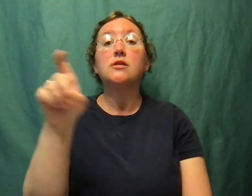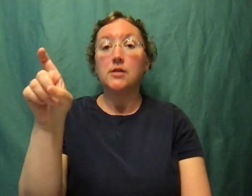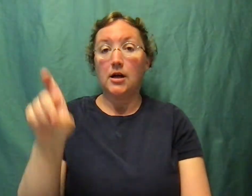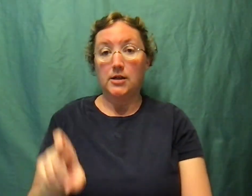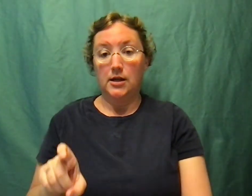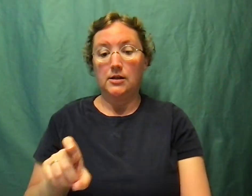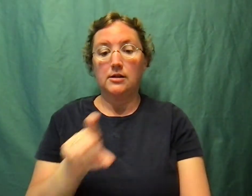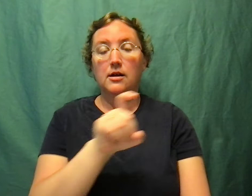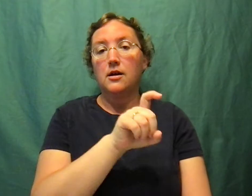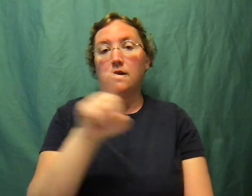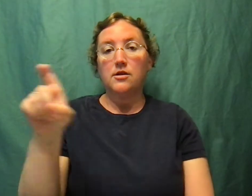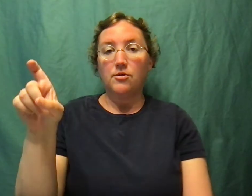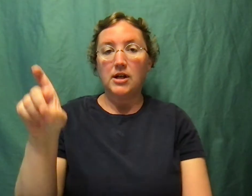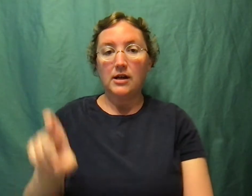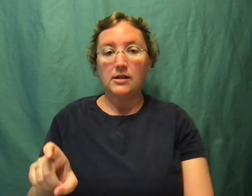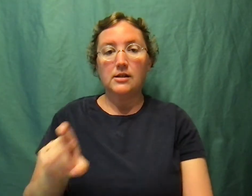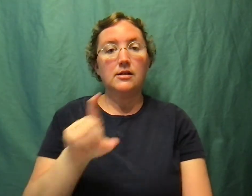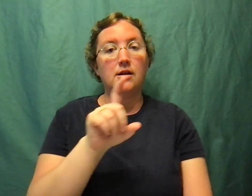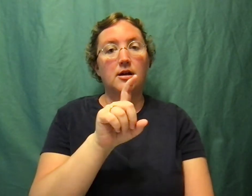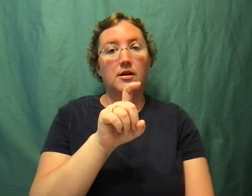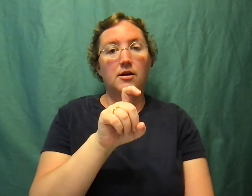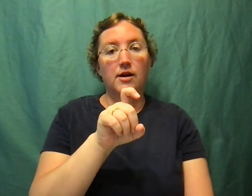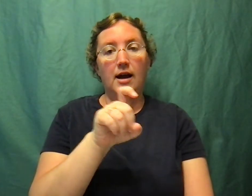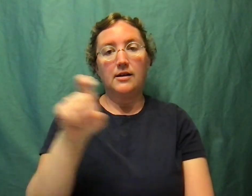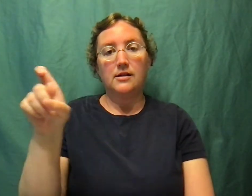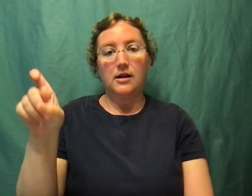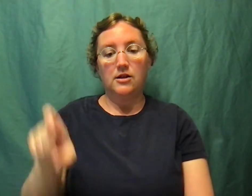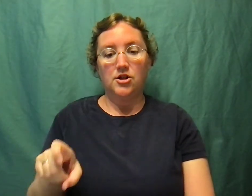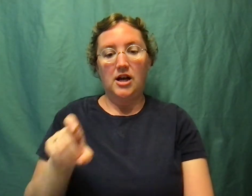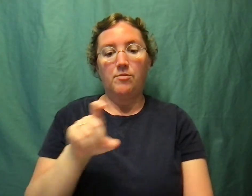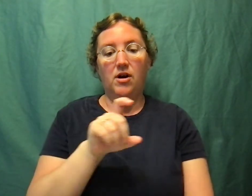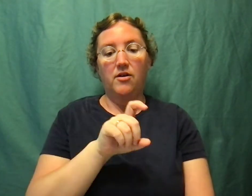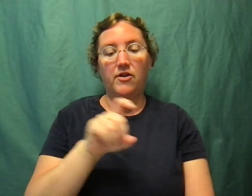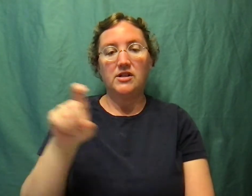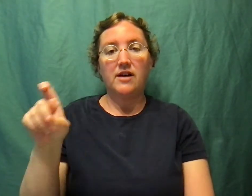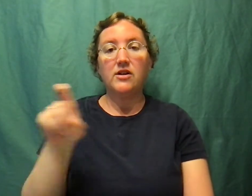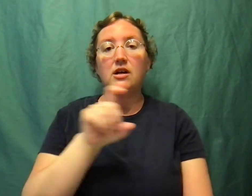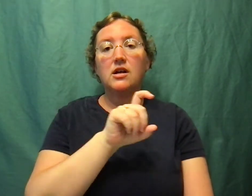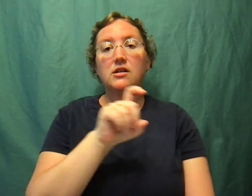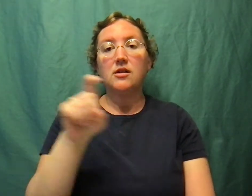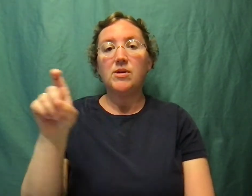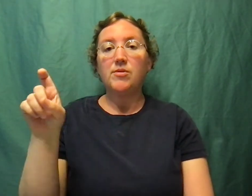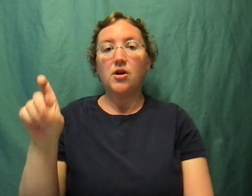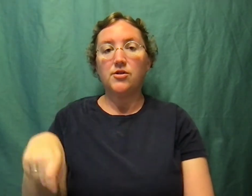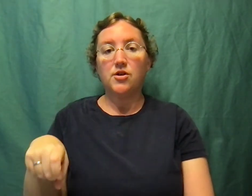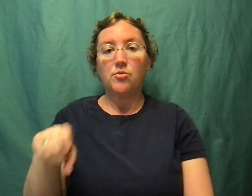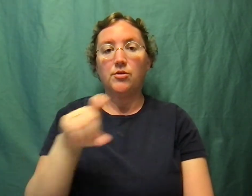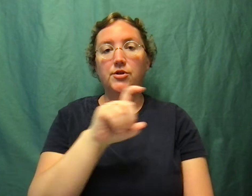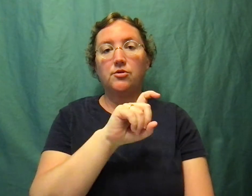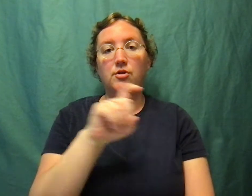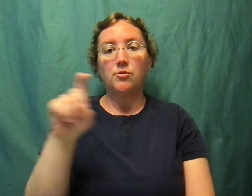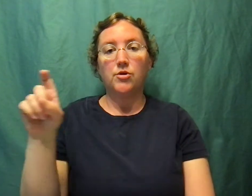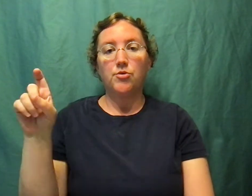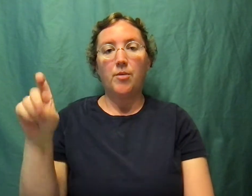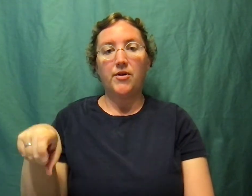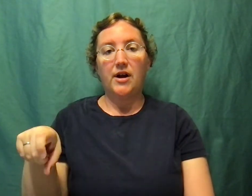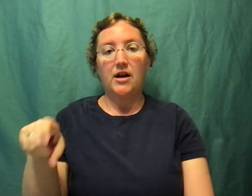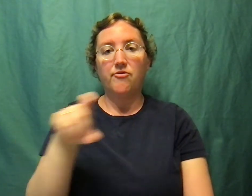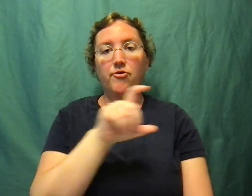sign Texas. So Texas, your X in the shape of a 7. Some people also will drop their hand